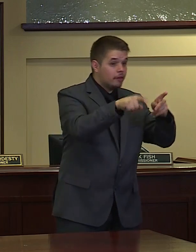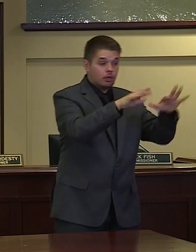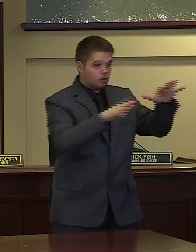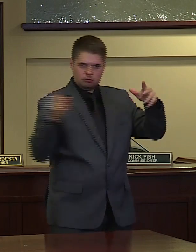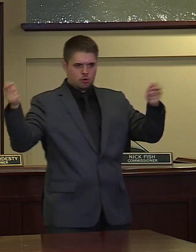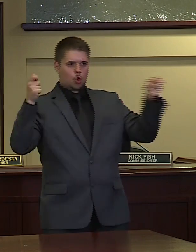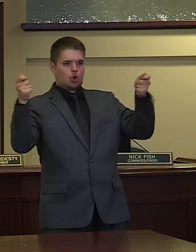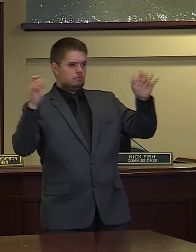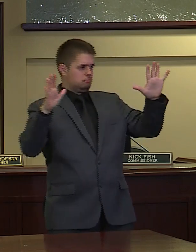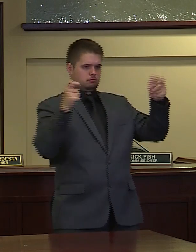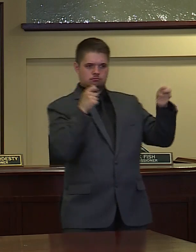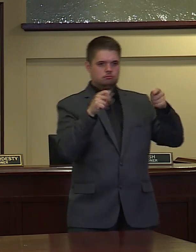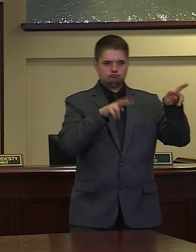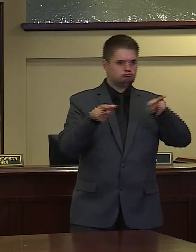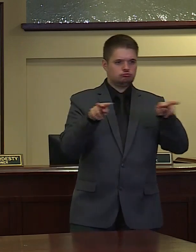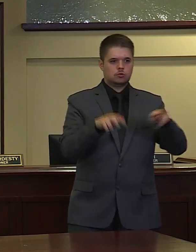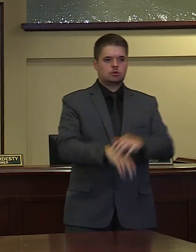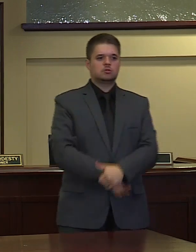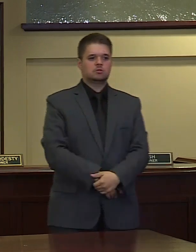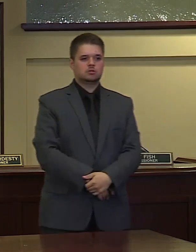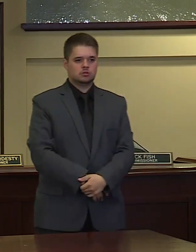resources if they had them. Some agencies have them.